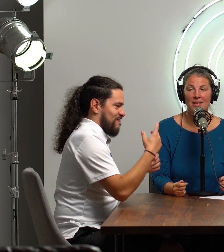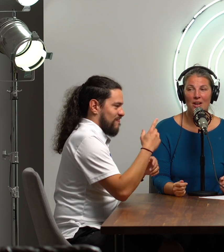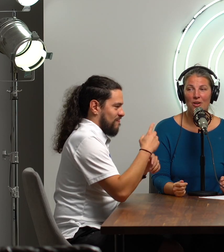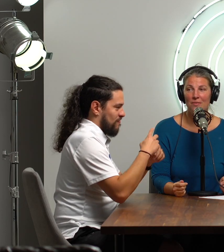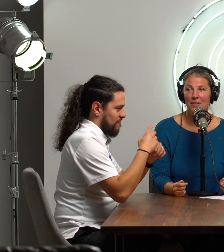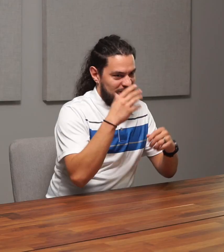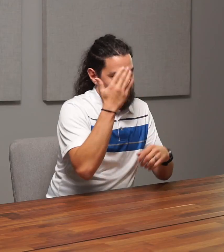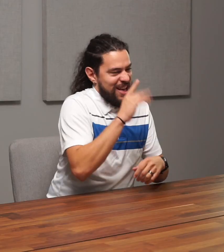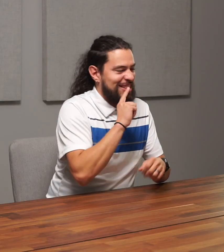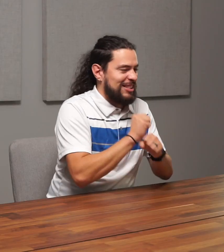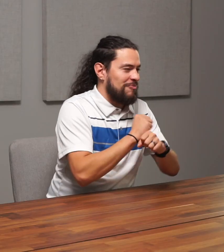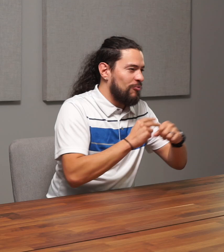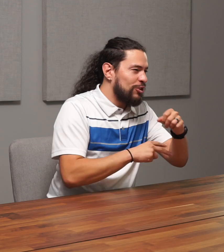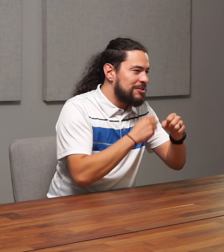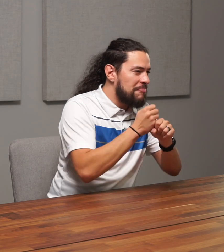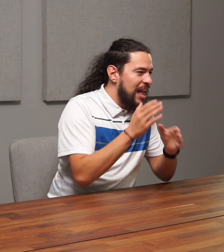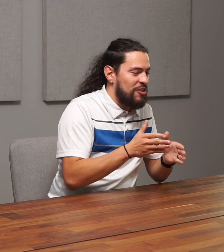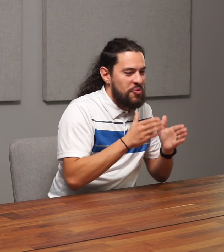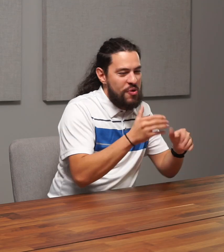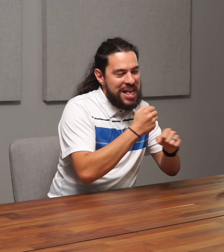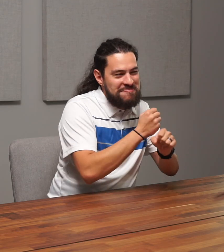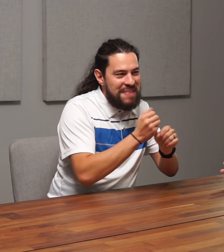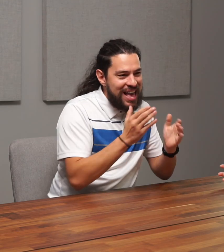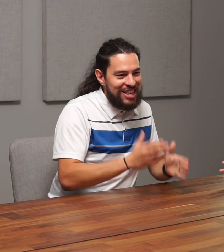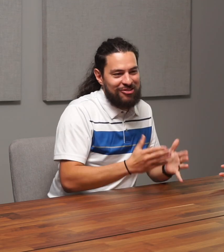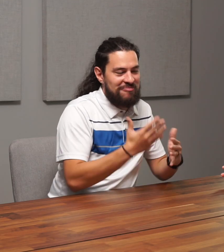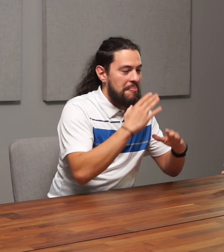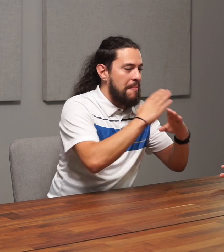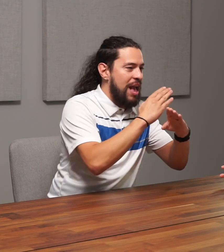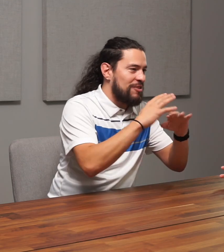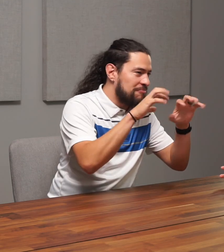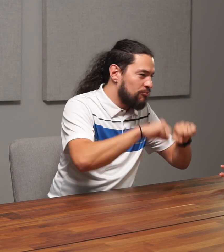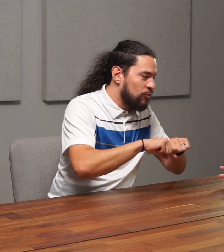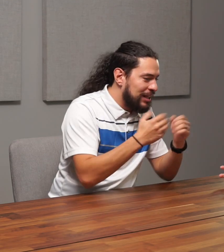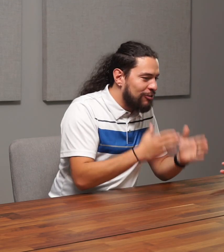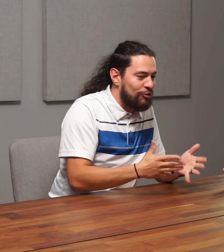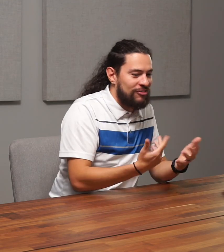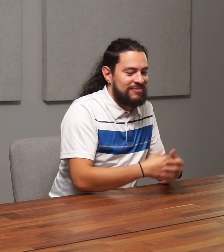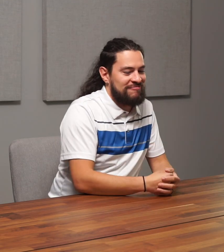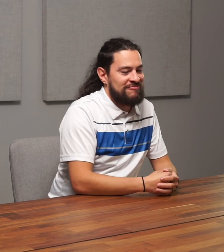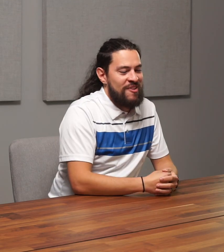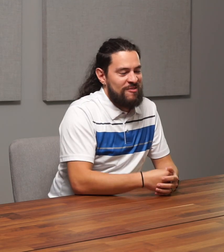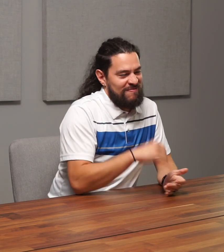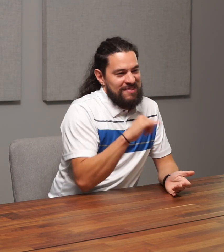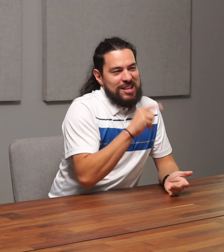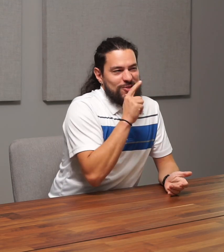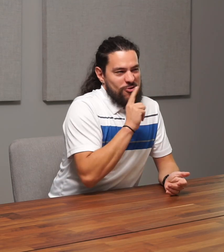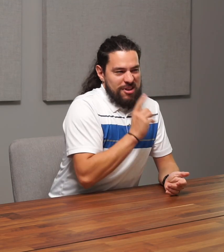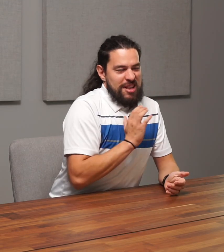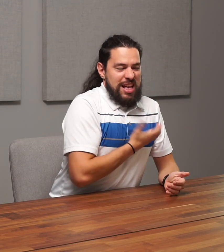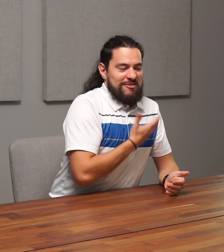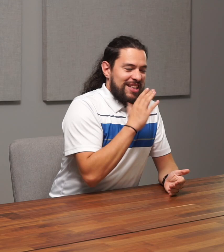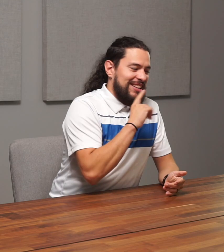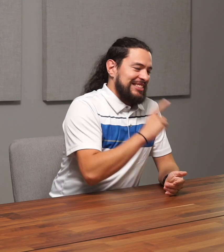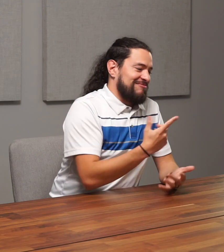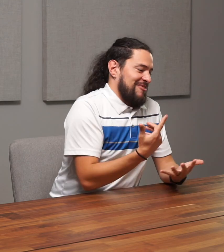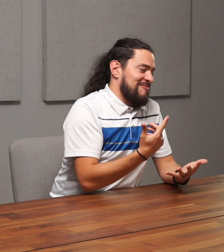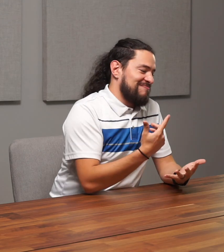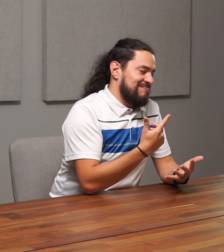here that we're able to go ahead and show that that God is definitely he is the bridge there's no barriers yep that's